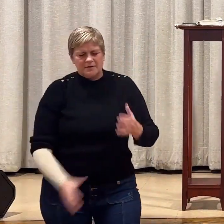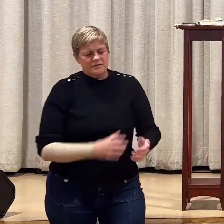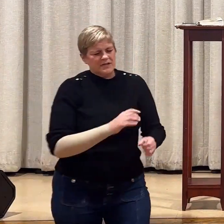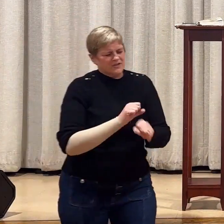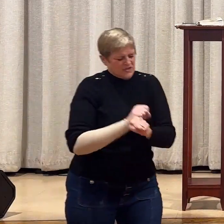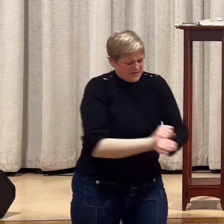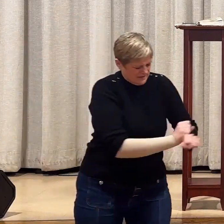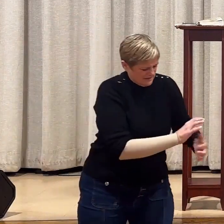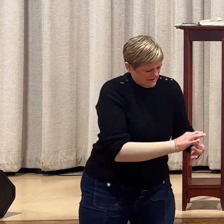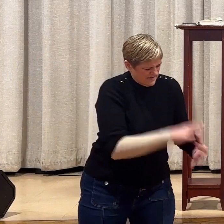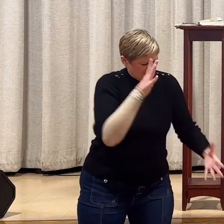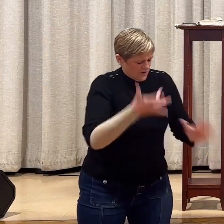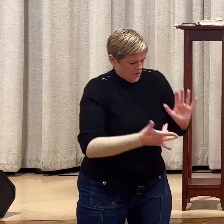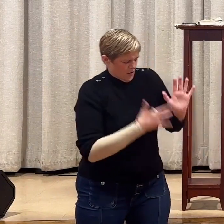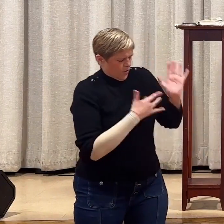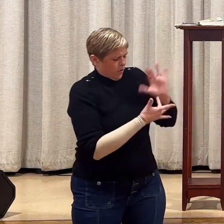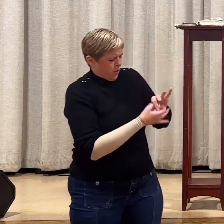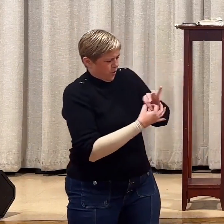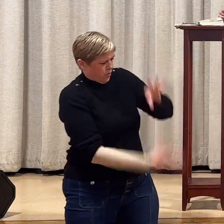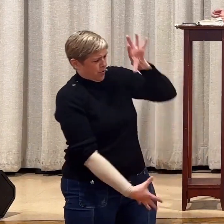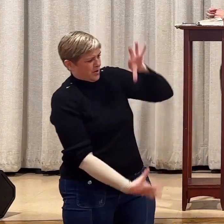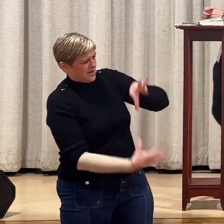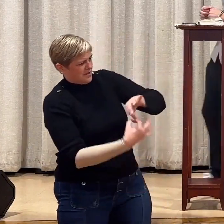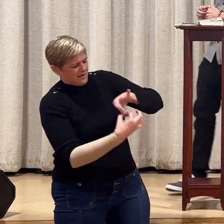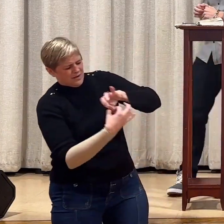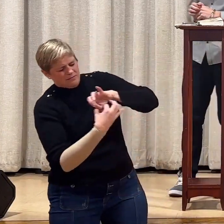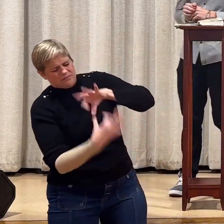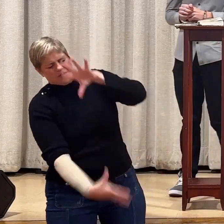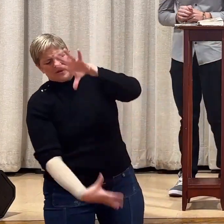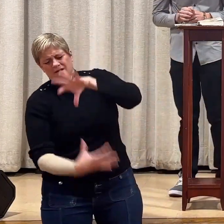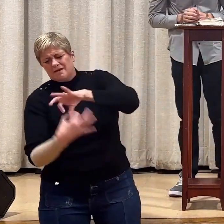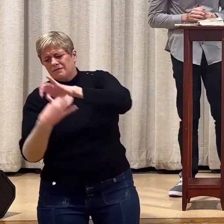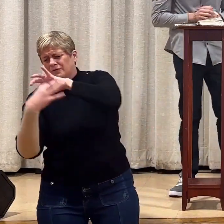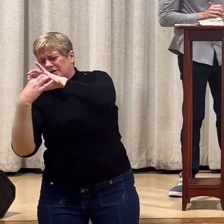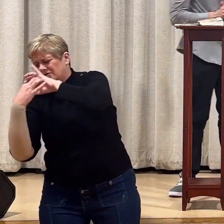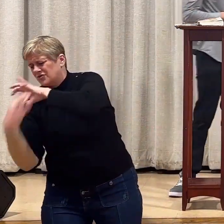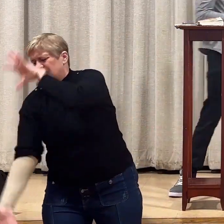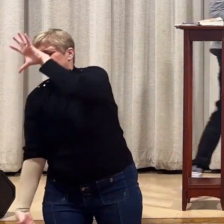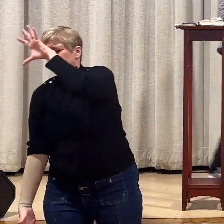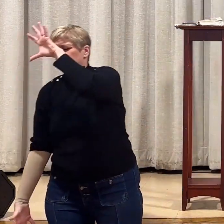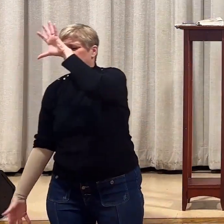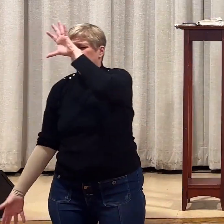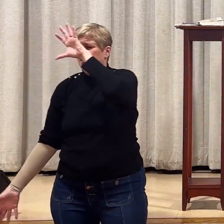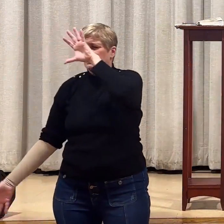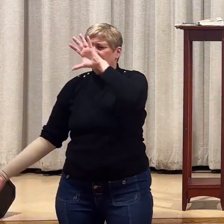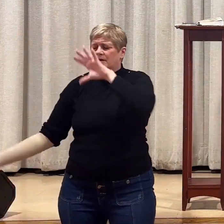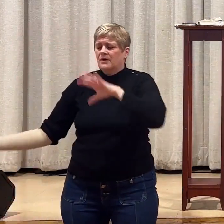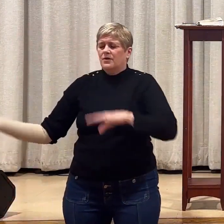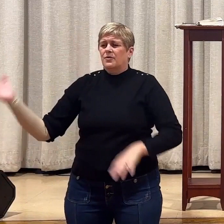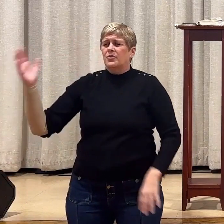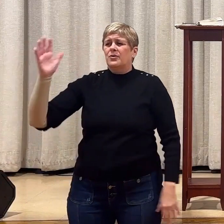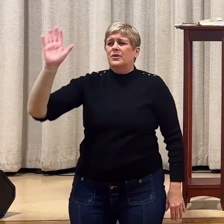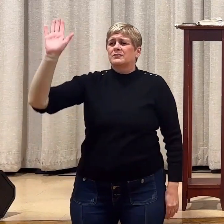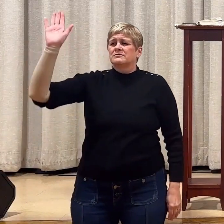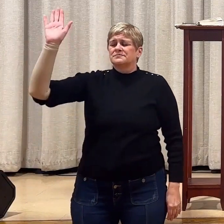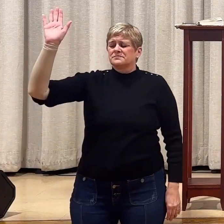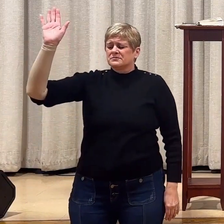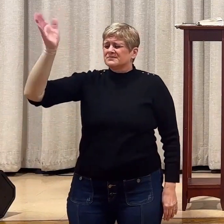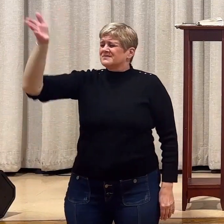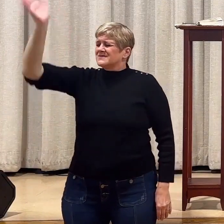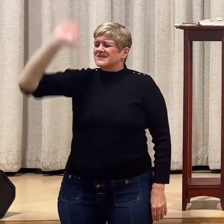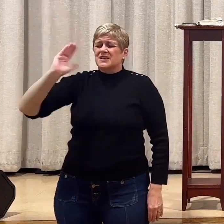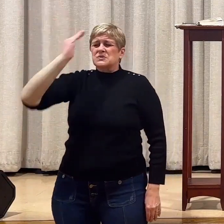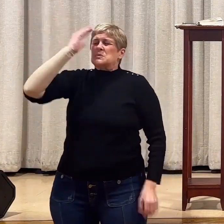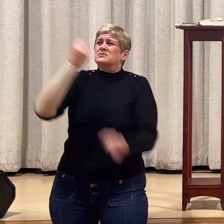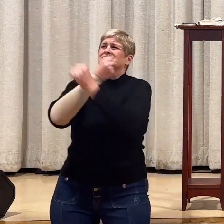break every chain, break every chain. Break every chain. And God, I